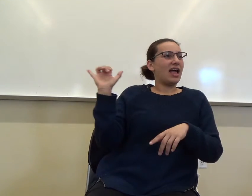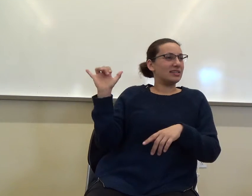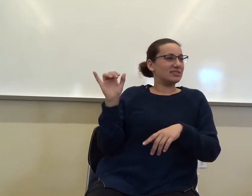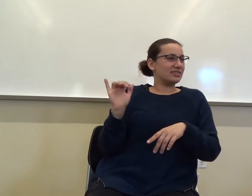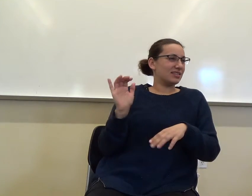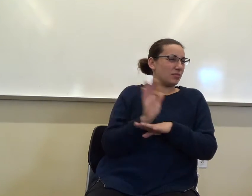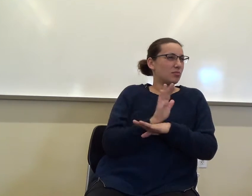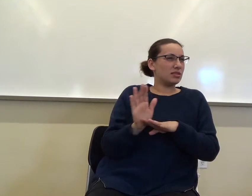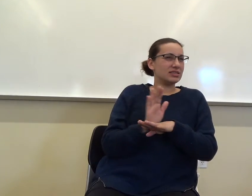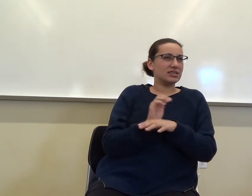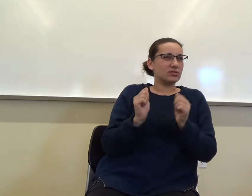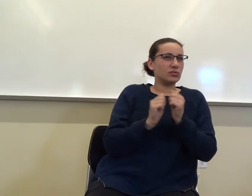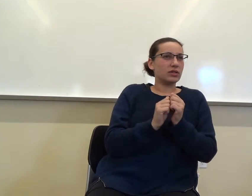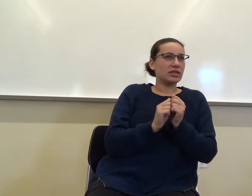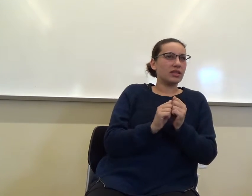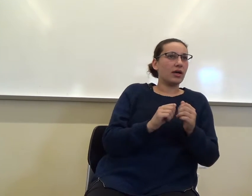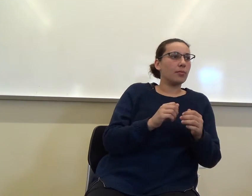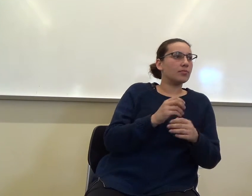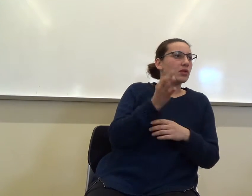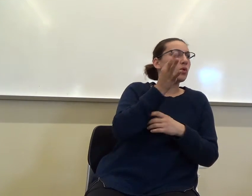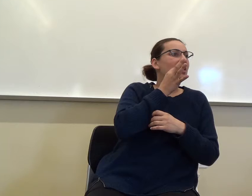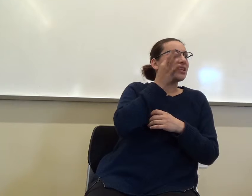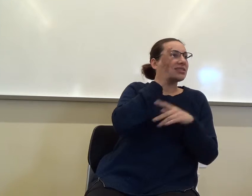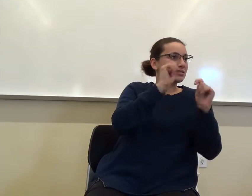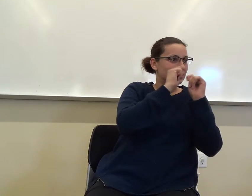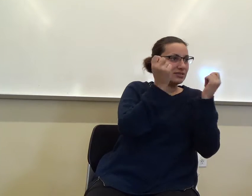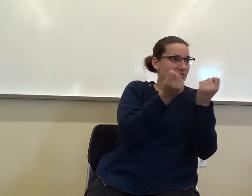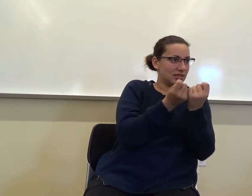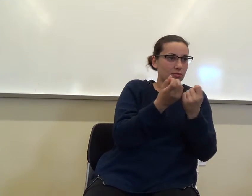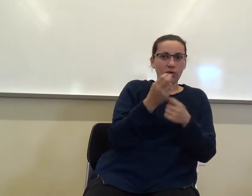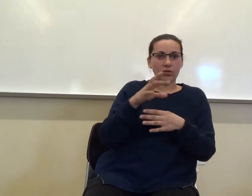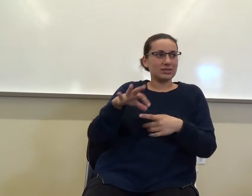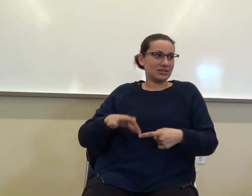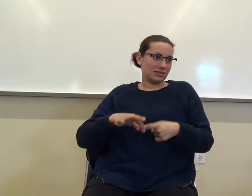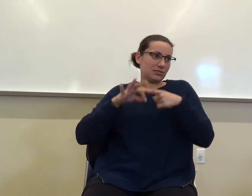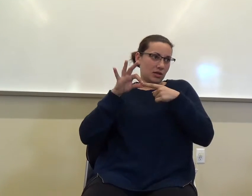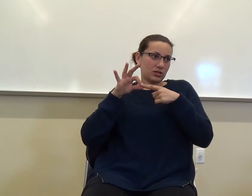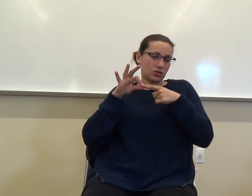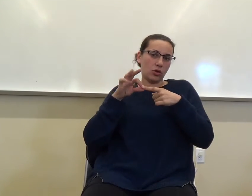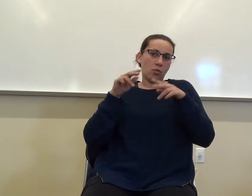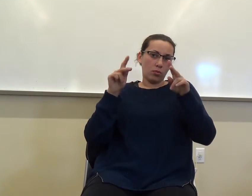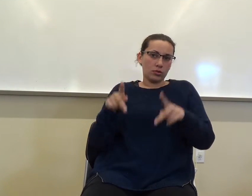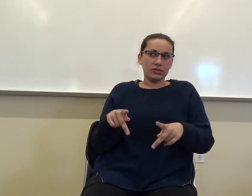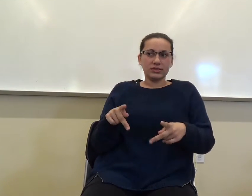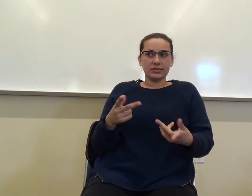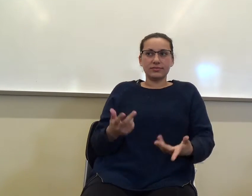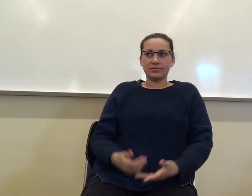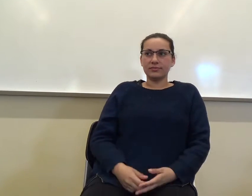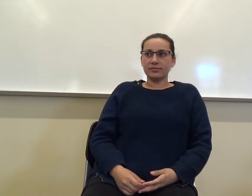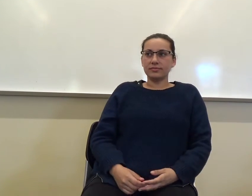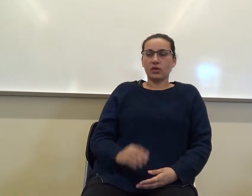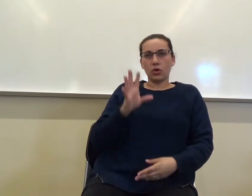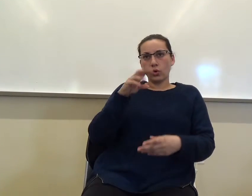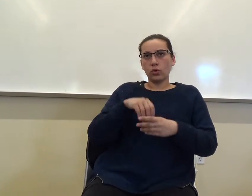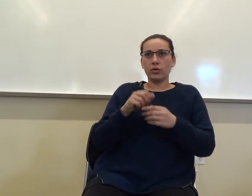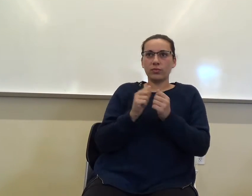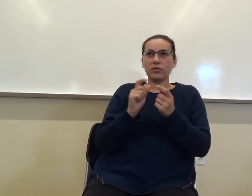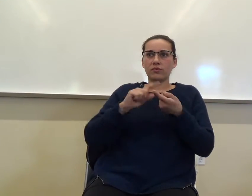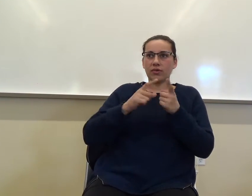Indians, the special person, that was included in the Friends. So it doesn't